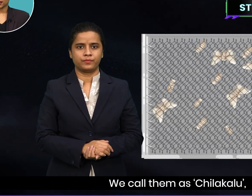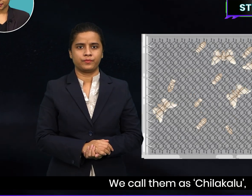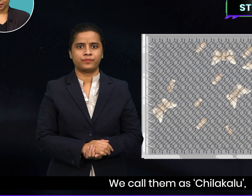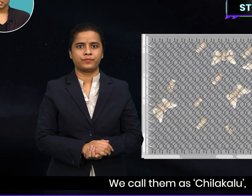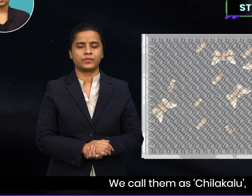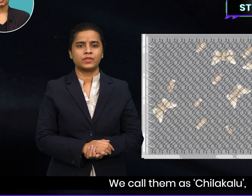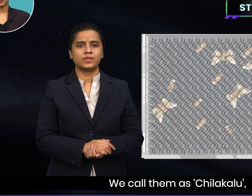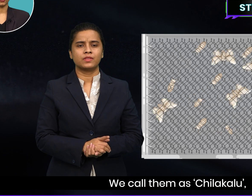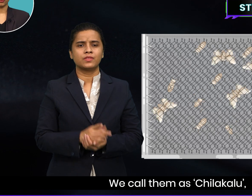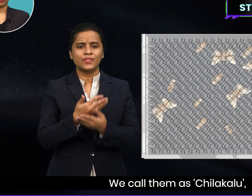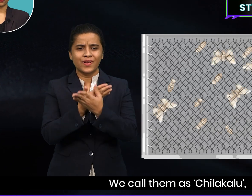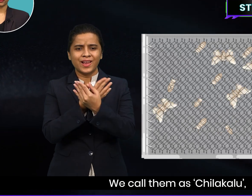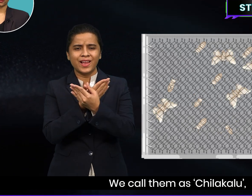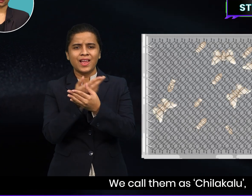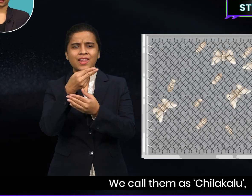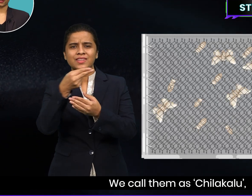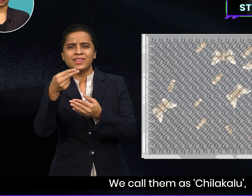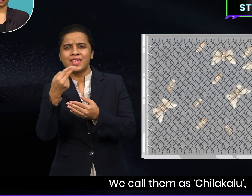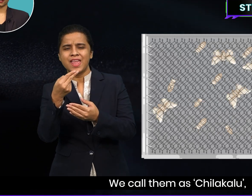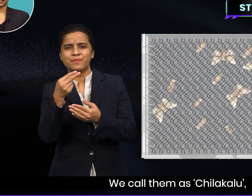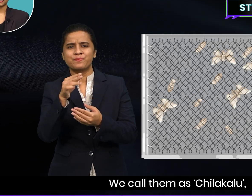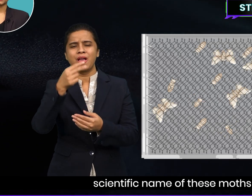We call them as chilkalu.